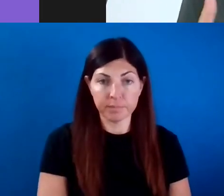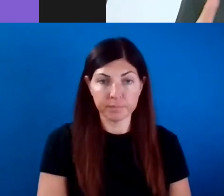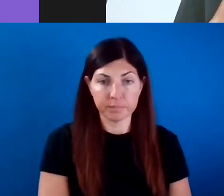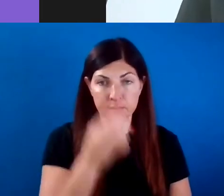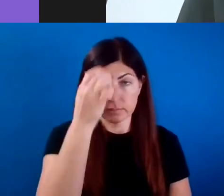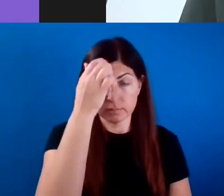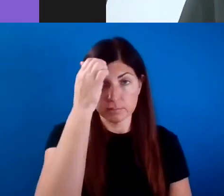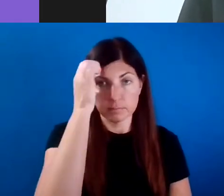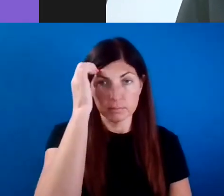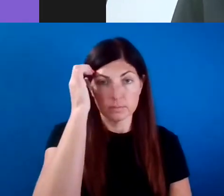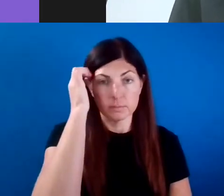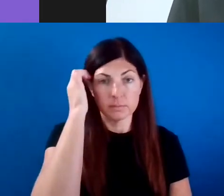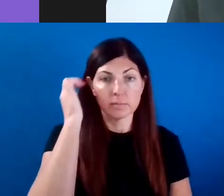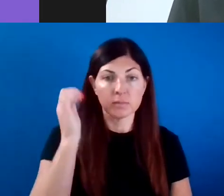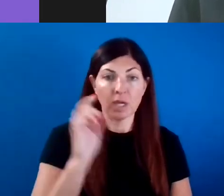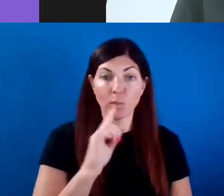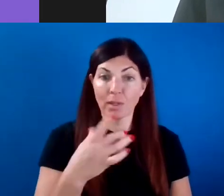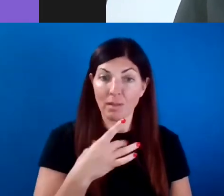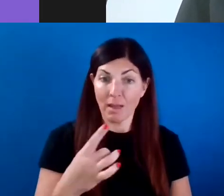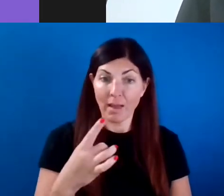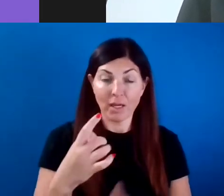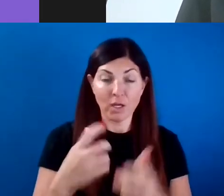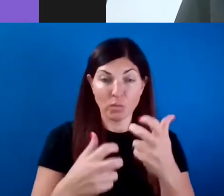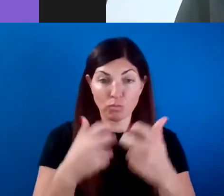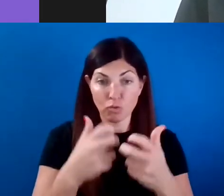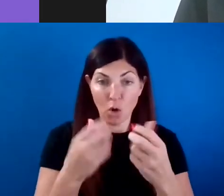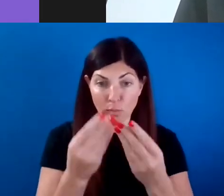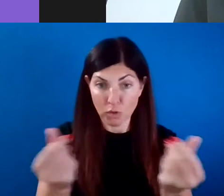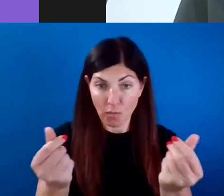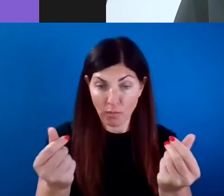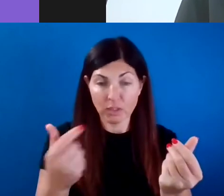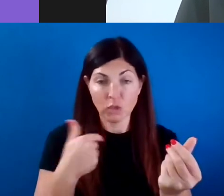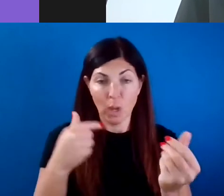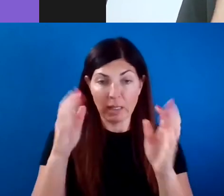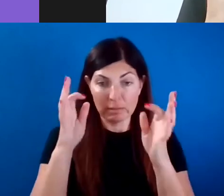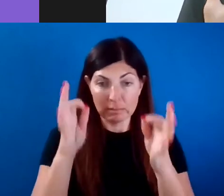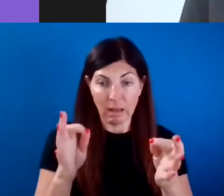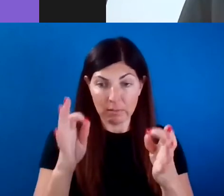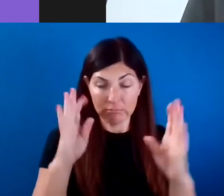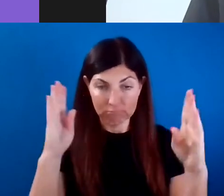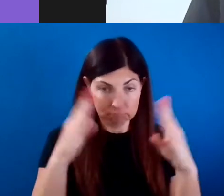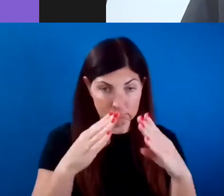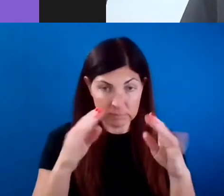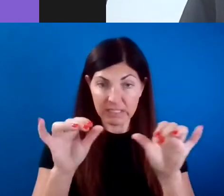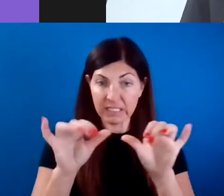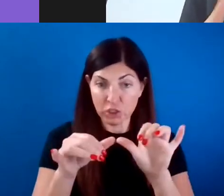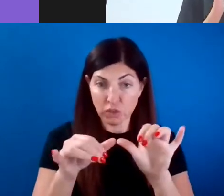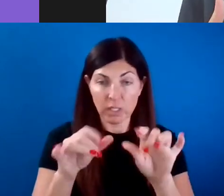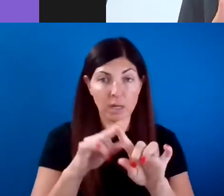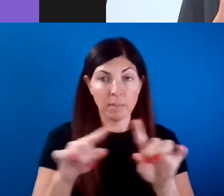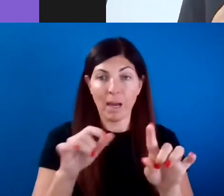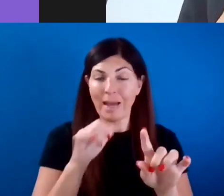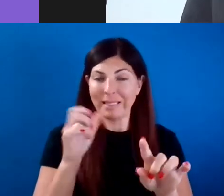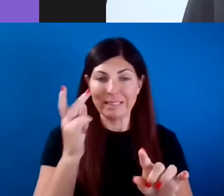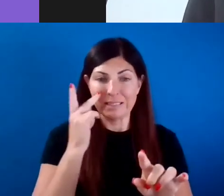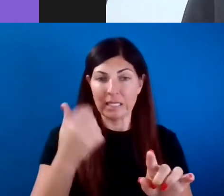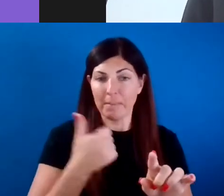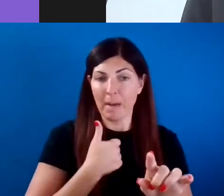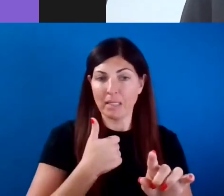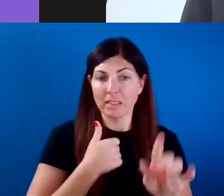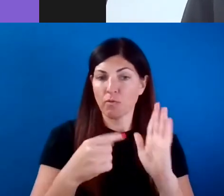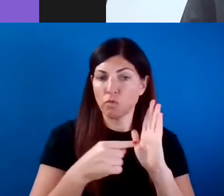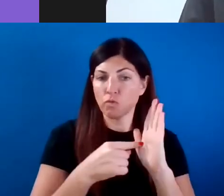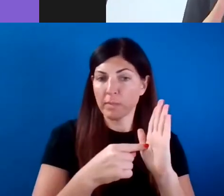I really like problem solving, so I went the engineering route, but I didn't see myself represented much in my